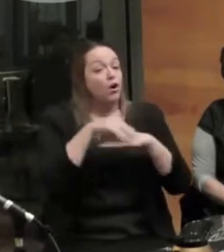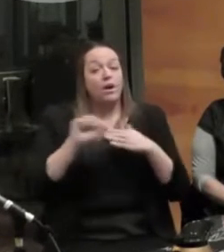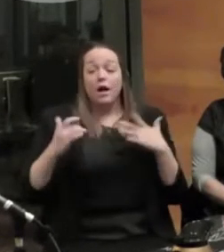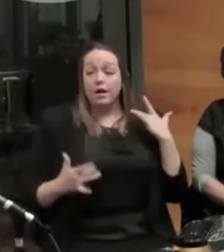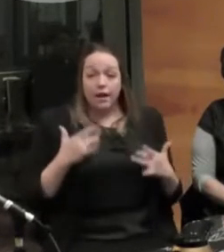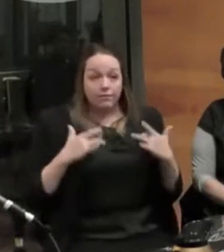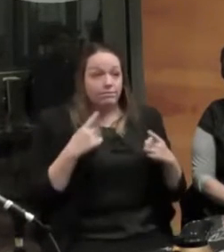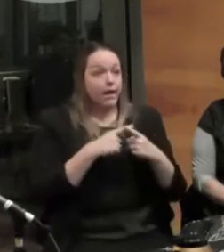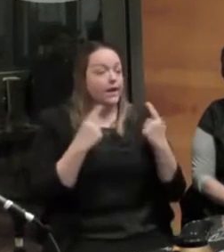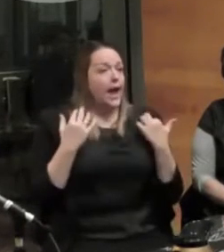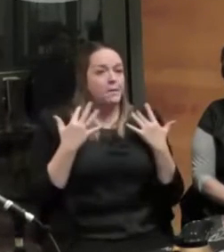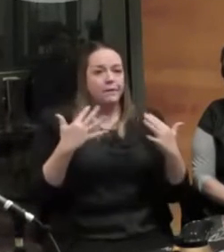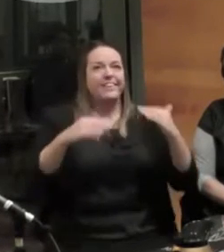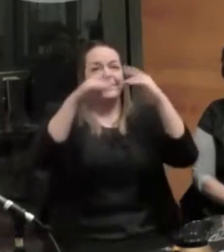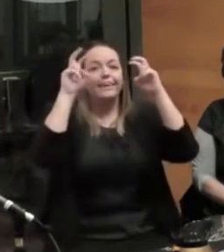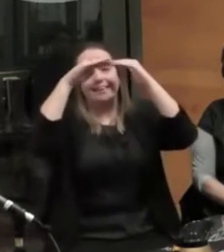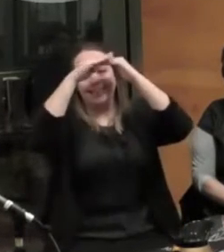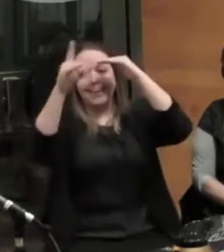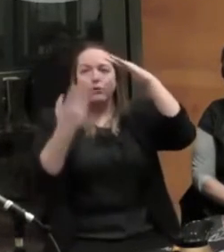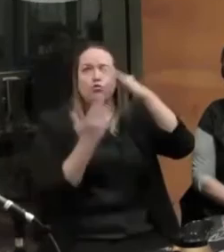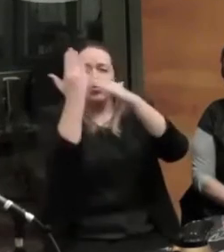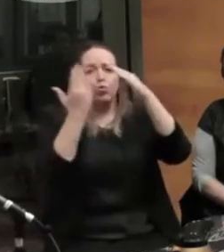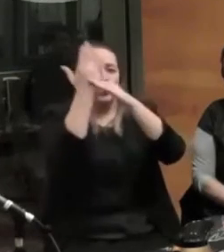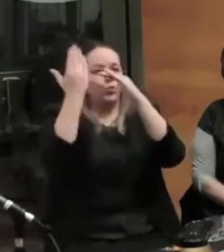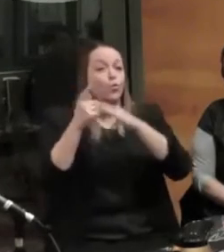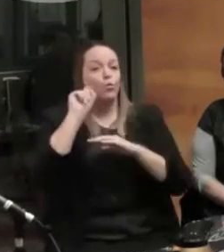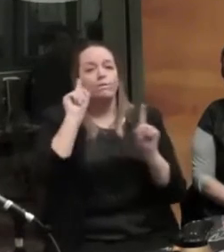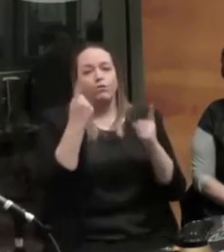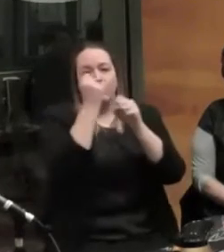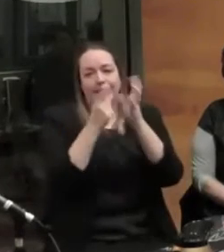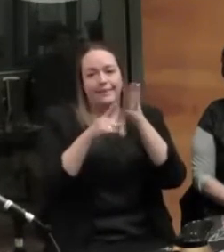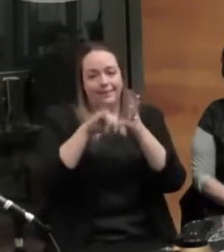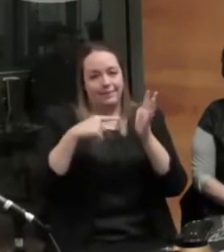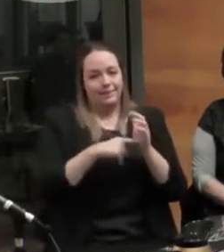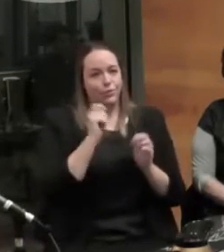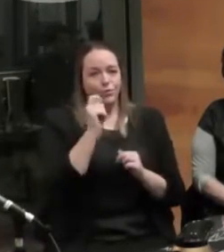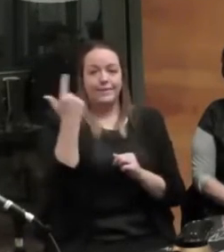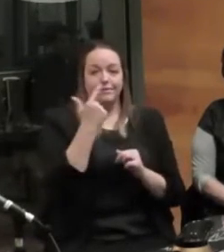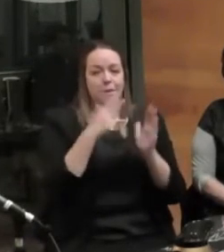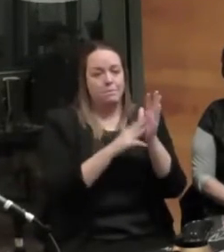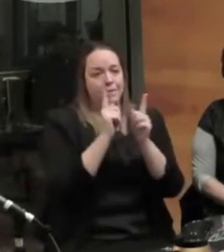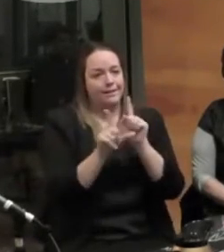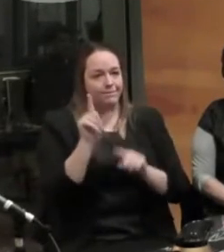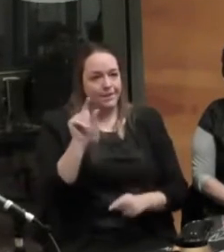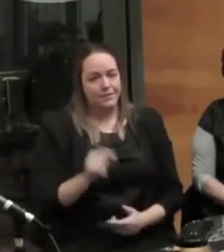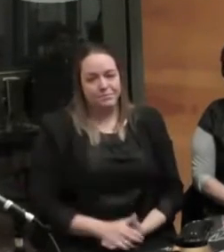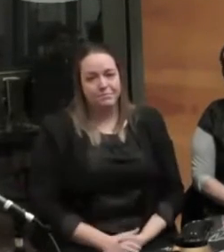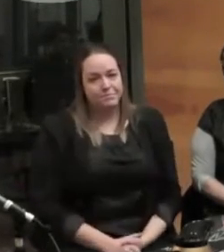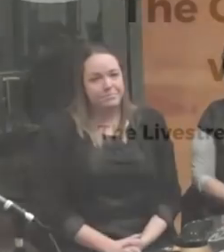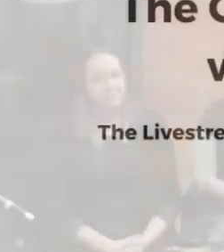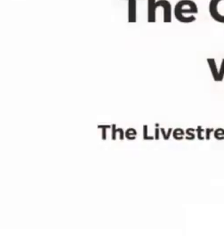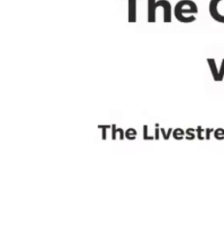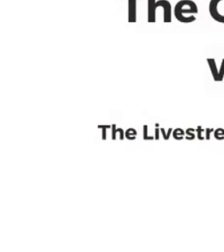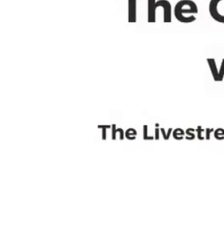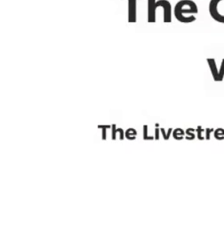many ceilings he's smashed through on the way. He'll be our first guest in just a moment. It's 17 minutes past 11. Hi, this